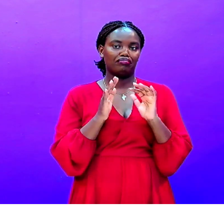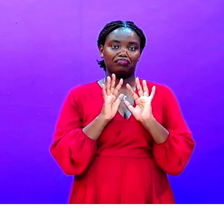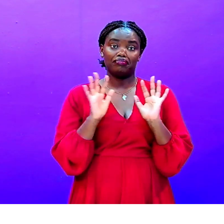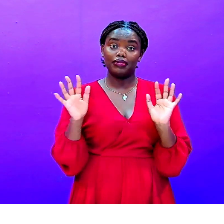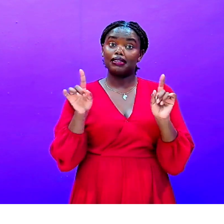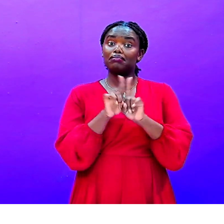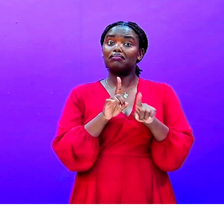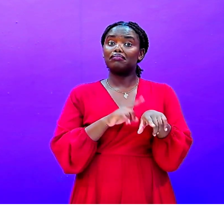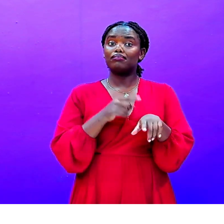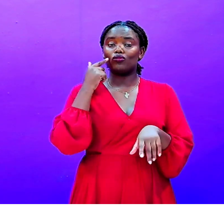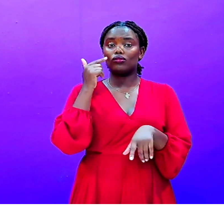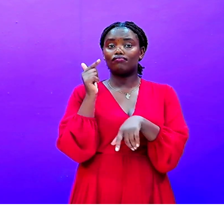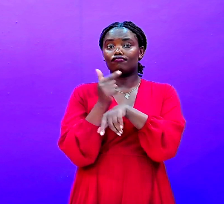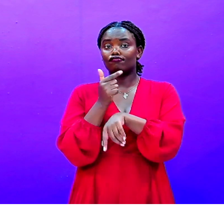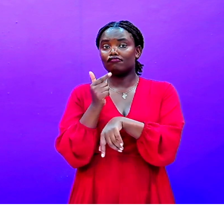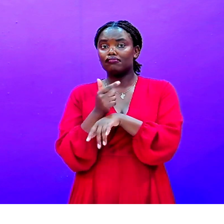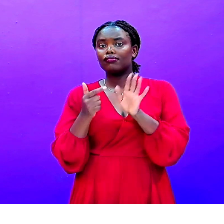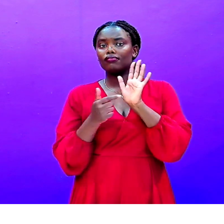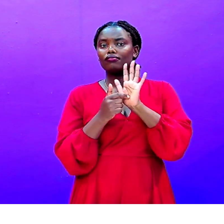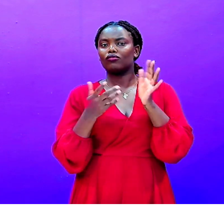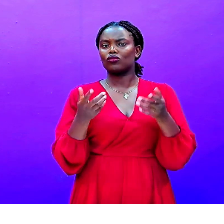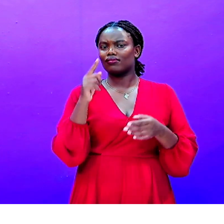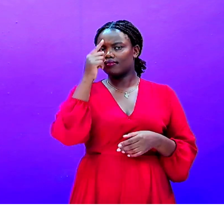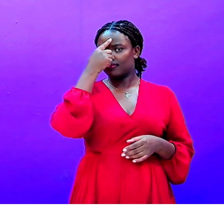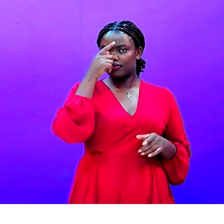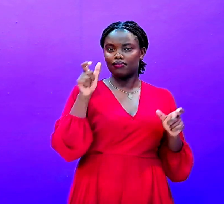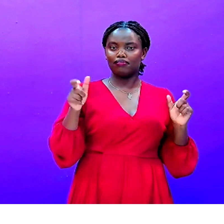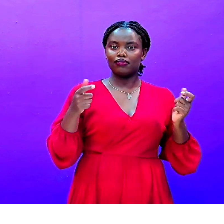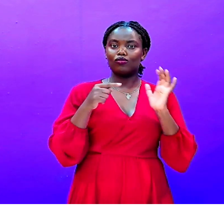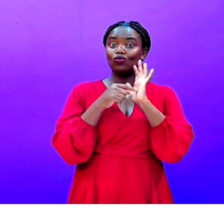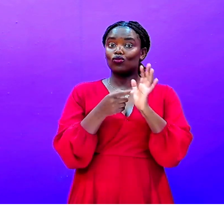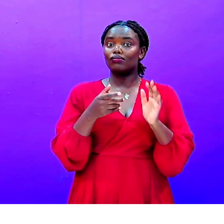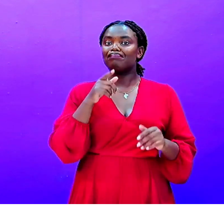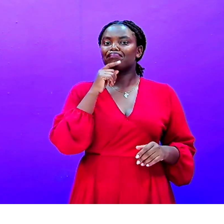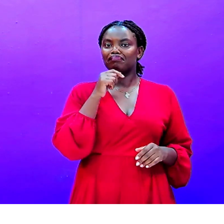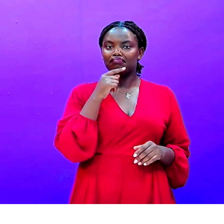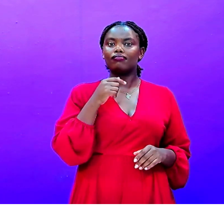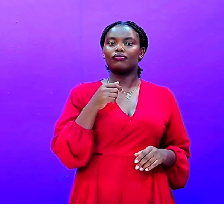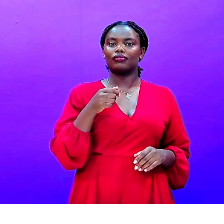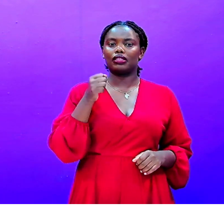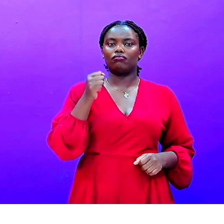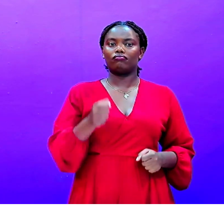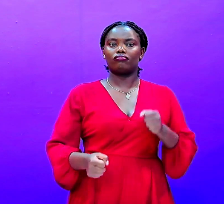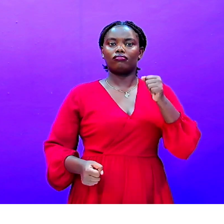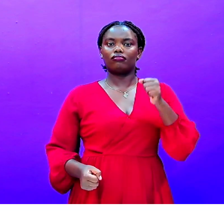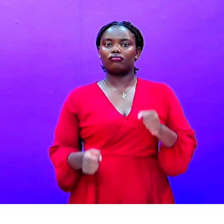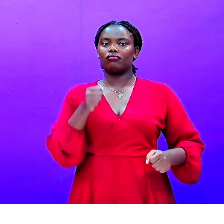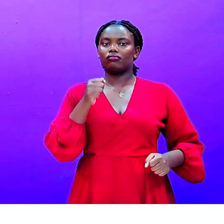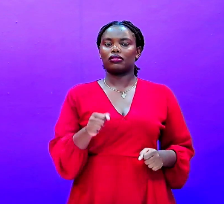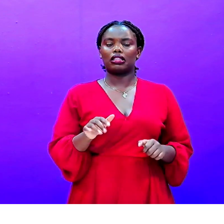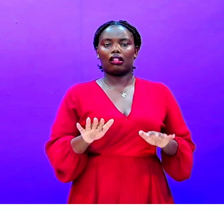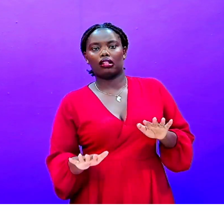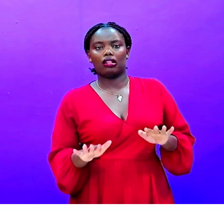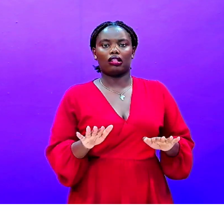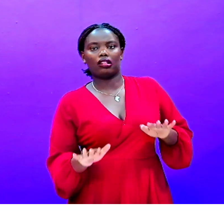Footage aired by Indian media show a man matching his description, limping on